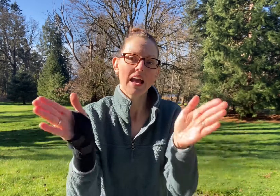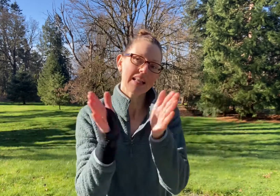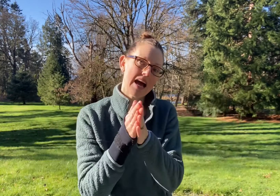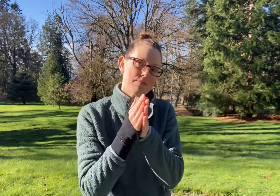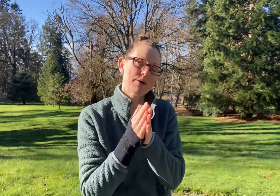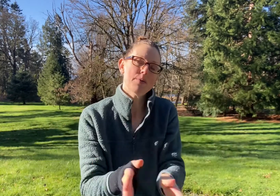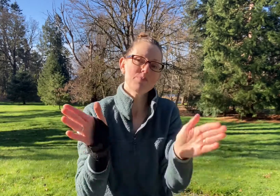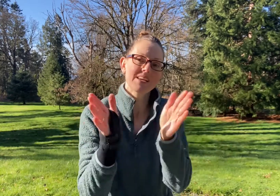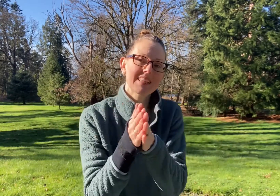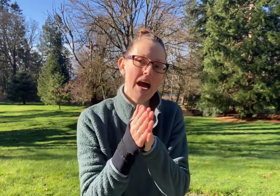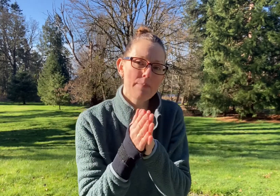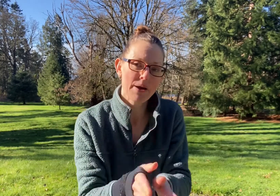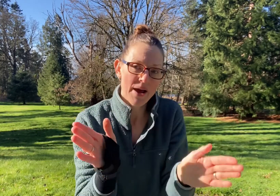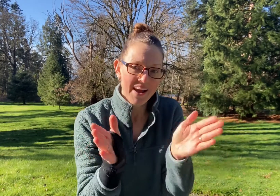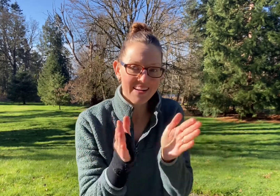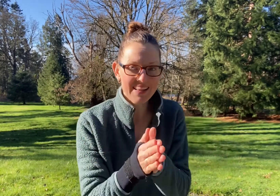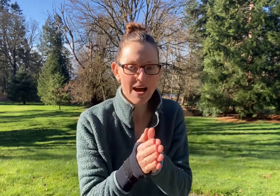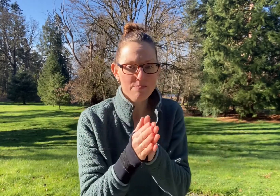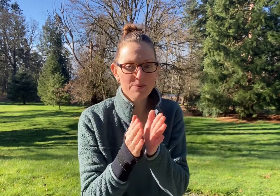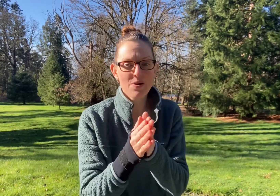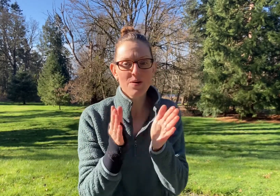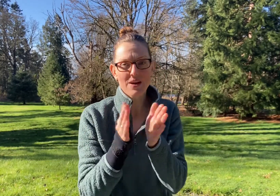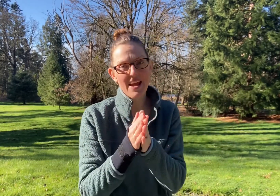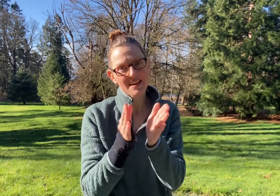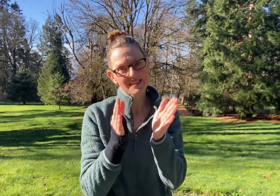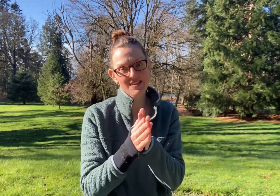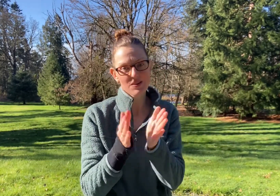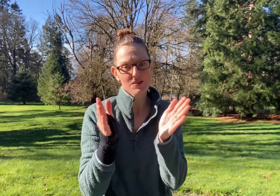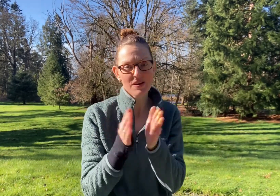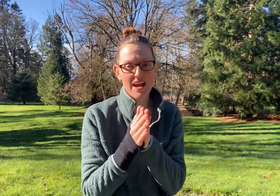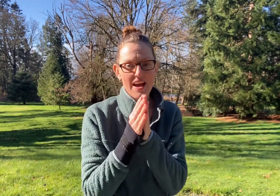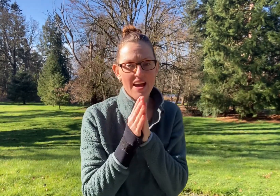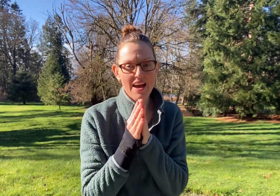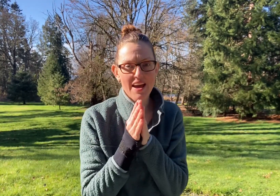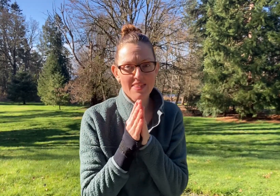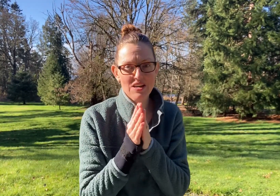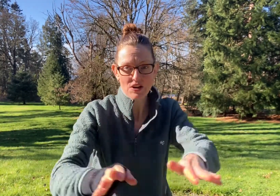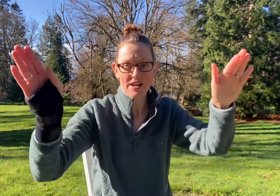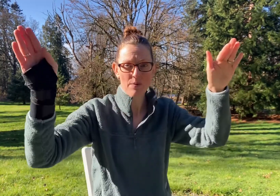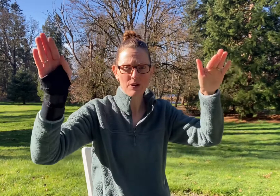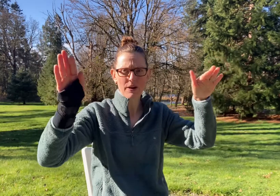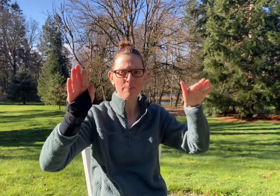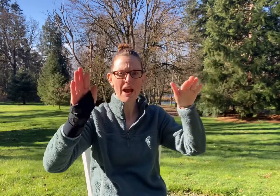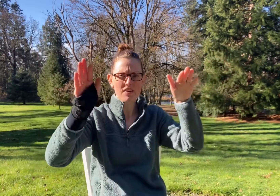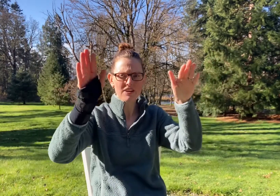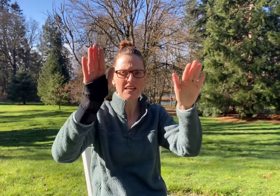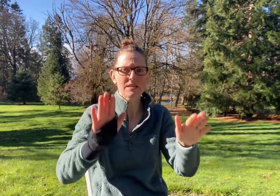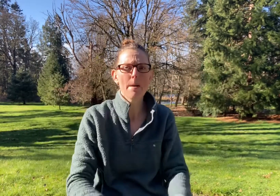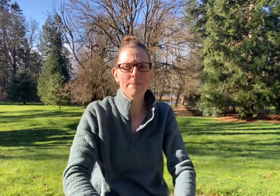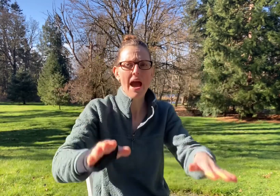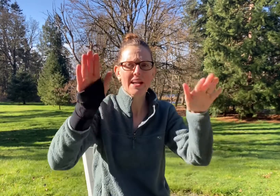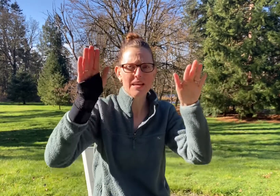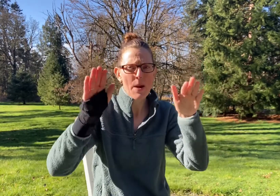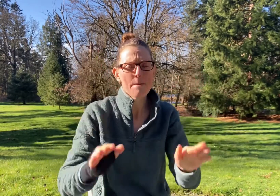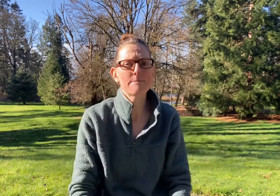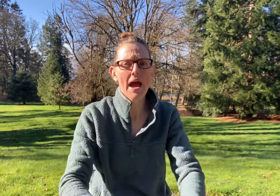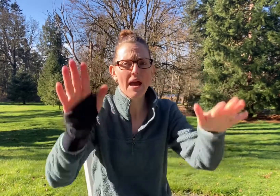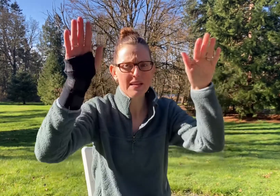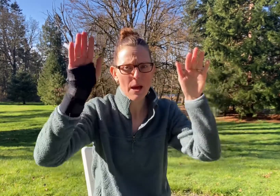Clap, clap, clap your hands together. Now we're gonna pat our knees. Pat, pat,